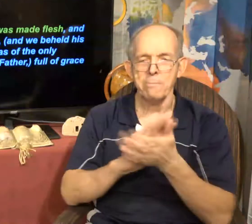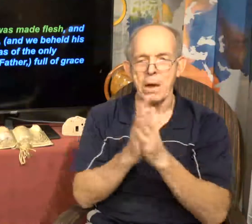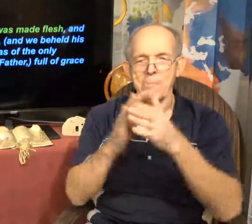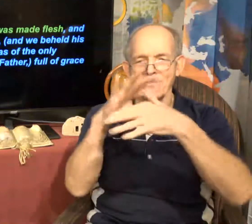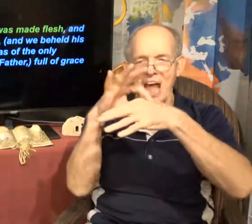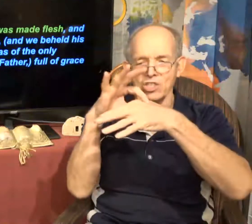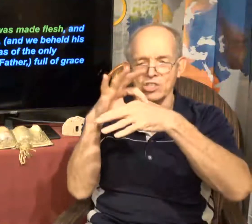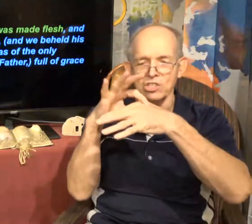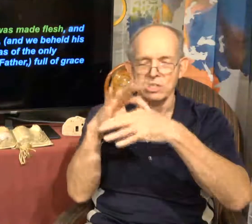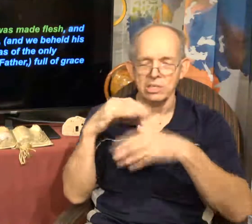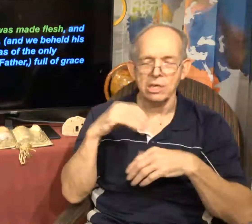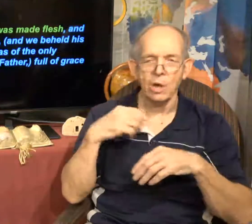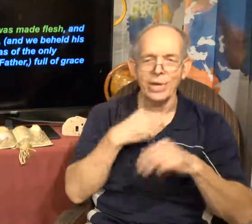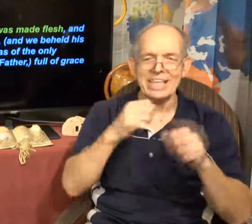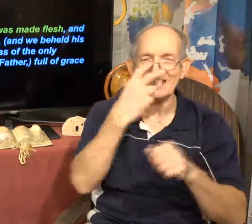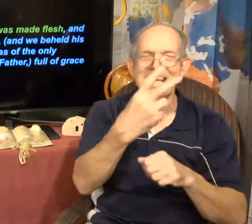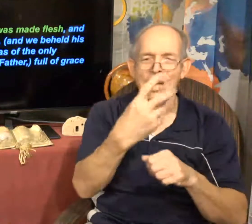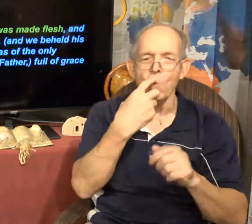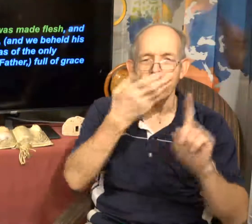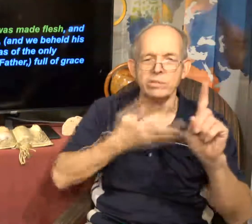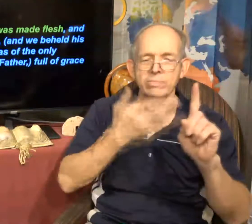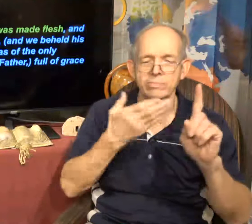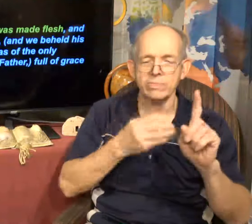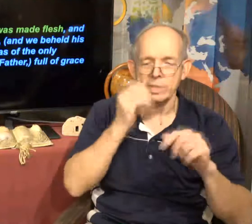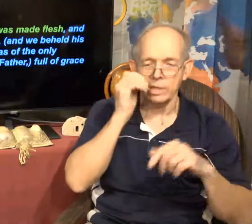Become flesh. We can see who we